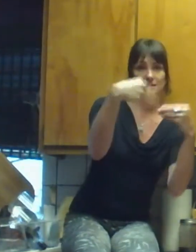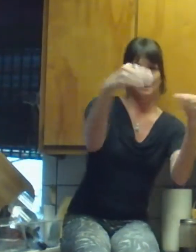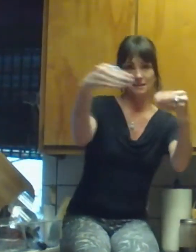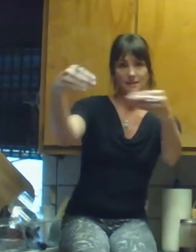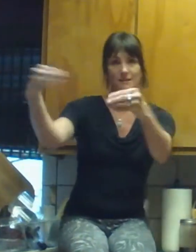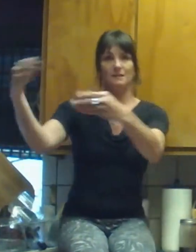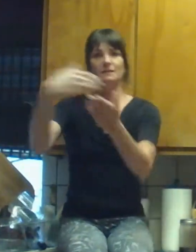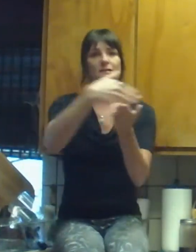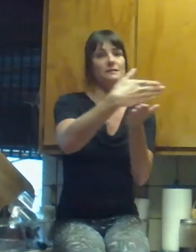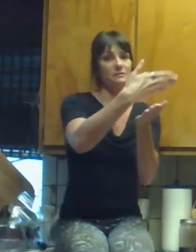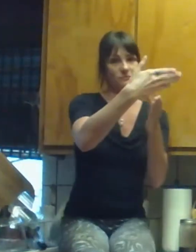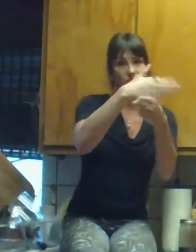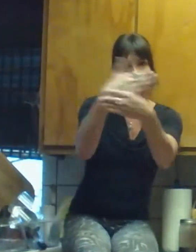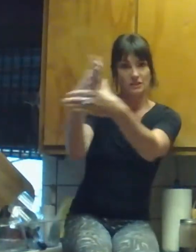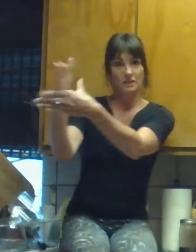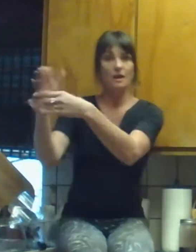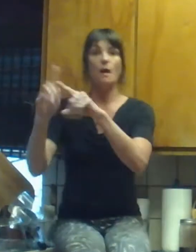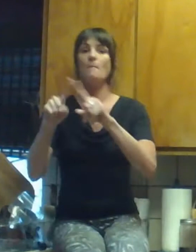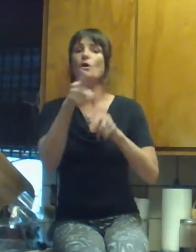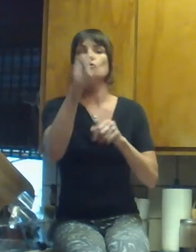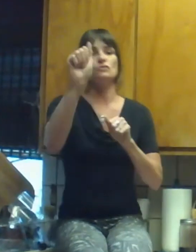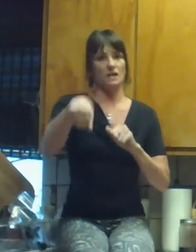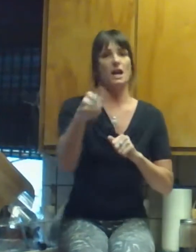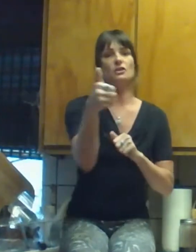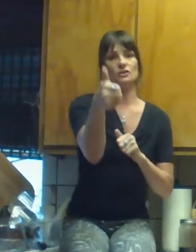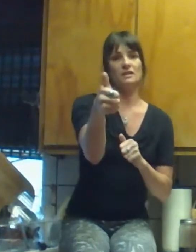yourself a small bag of rye flour.